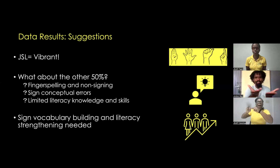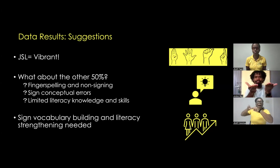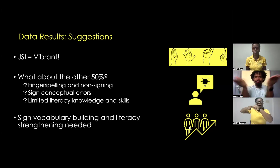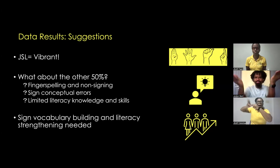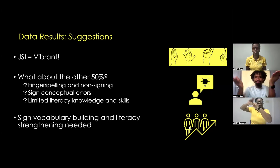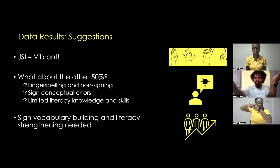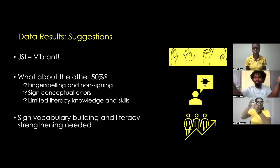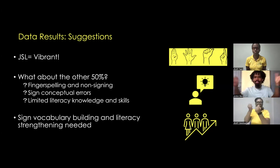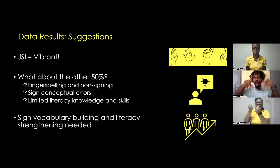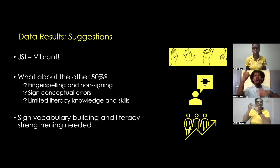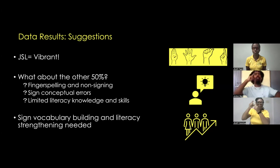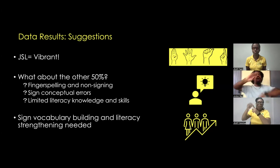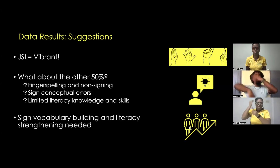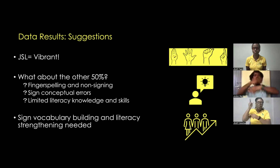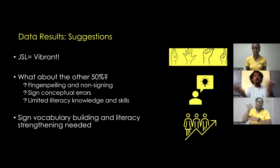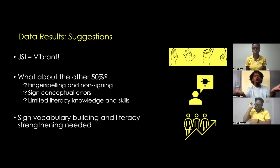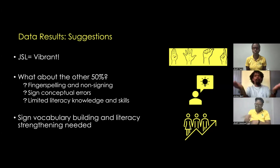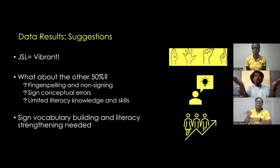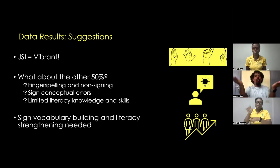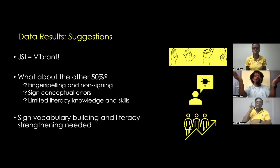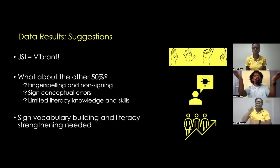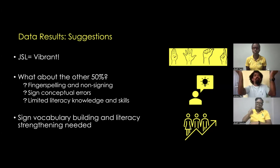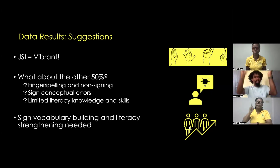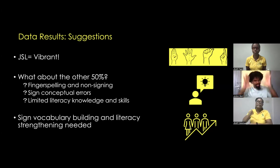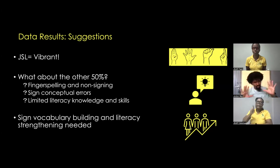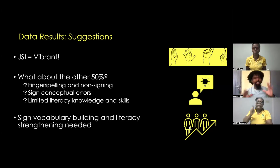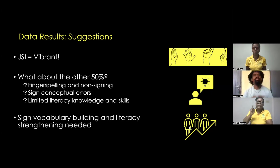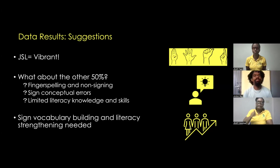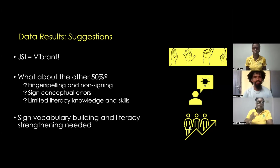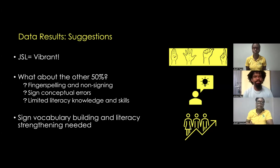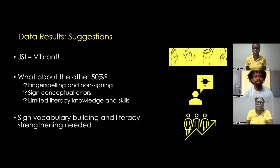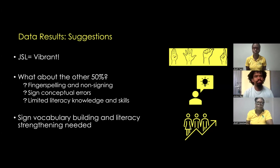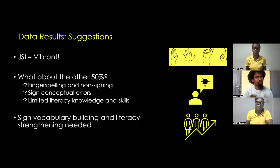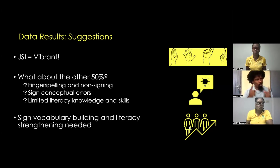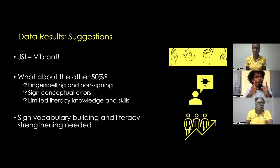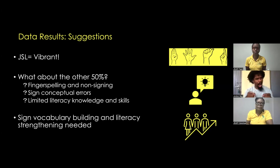so that there can be an increase in vocabulary knowledge and literacy strength.